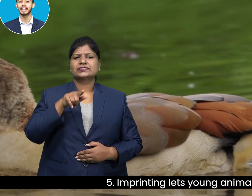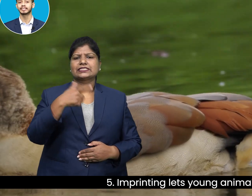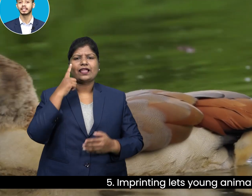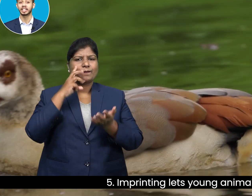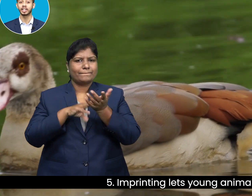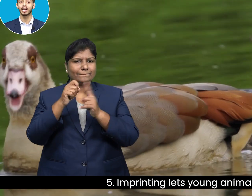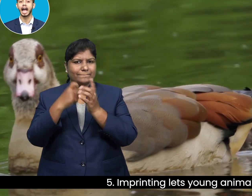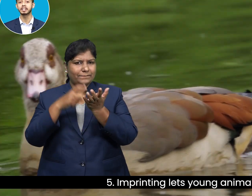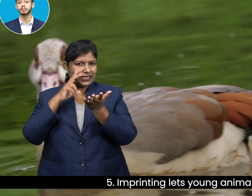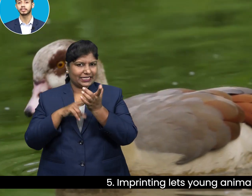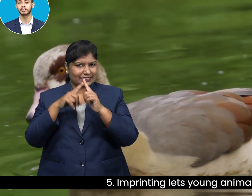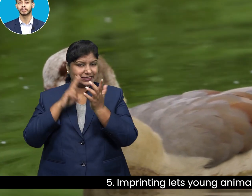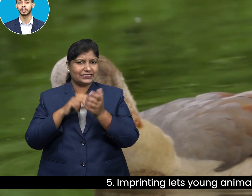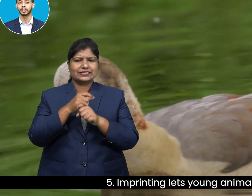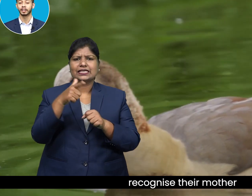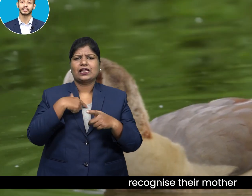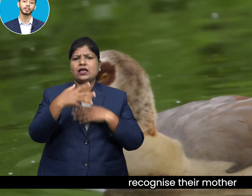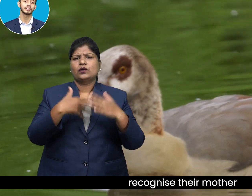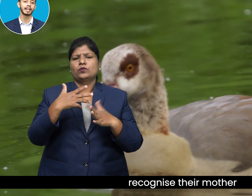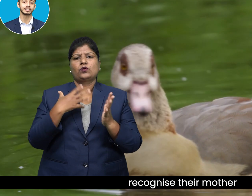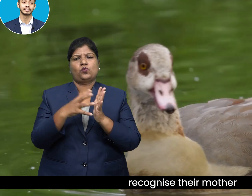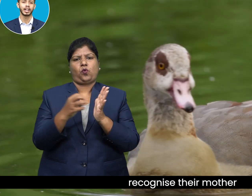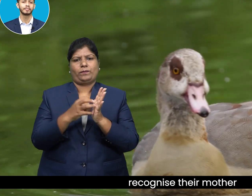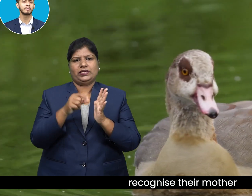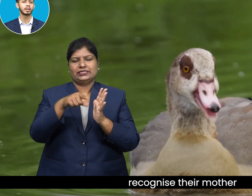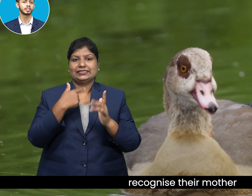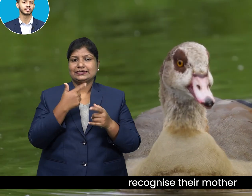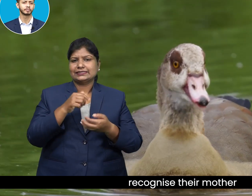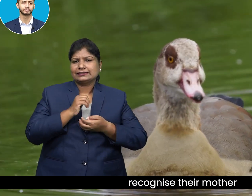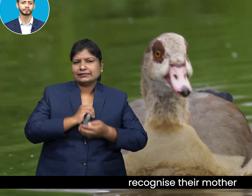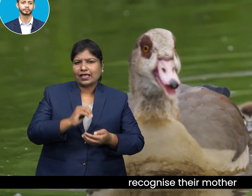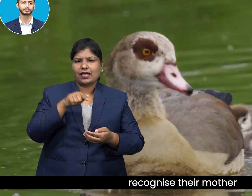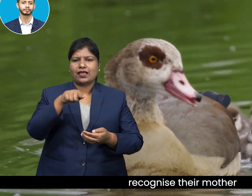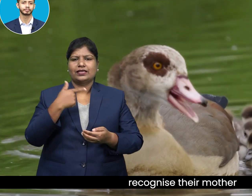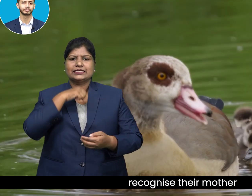Imprinting lets young animals recognize their mother.